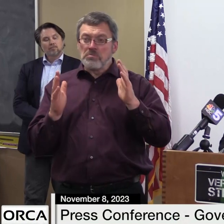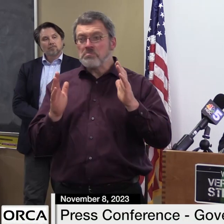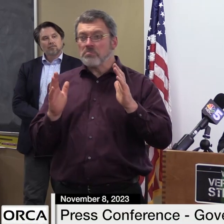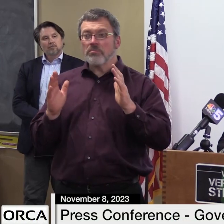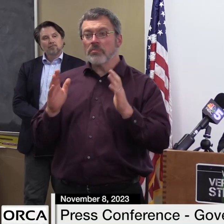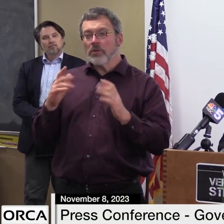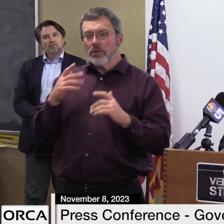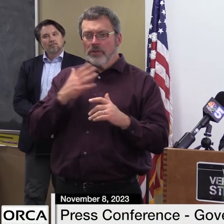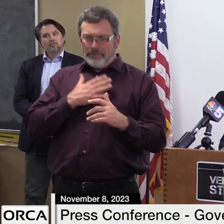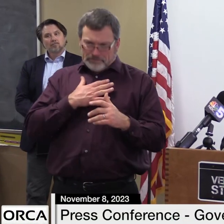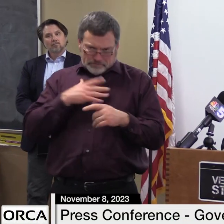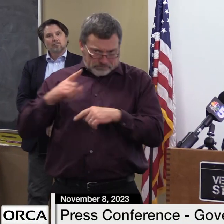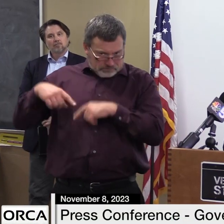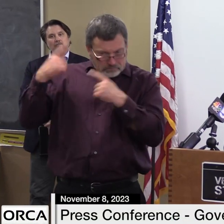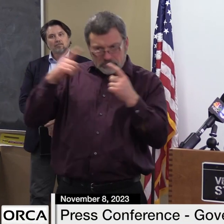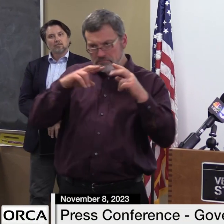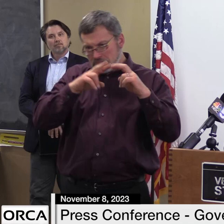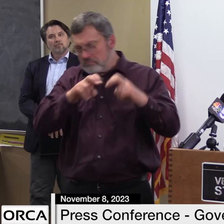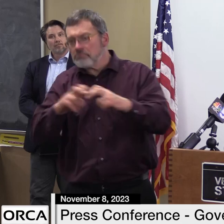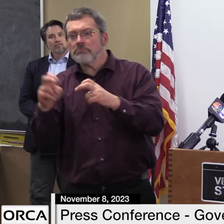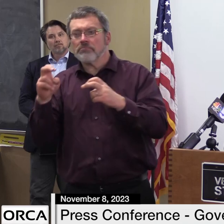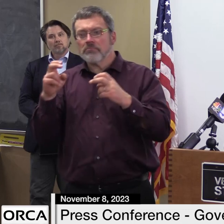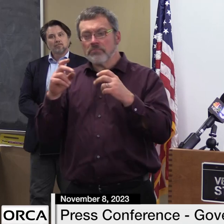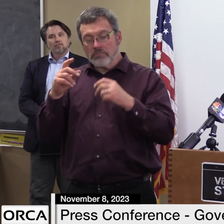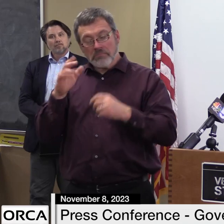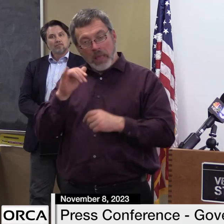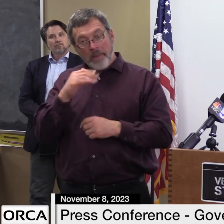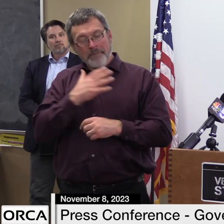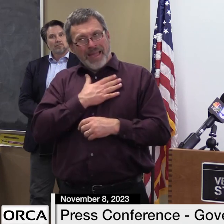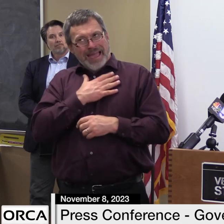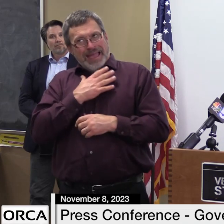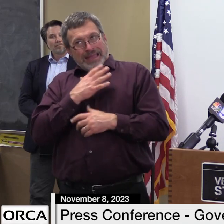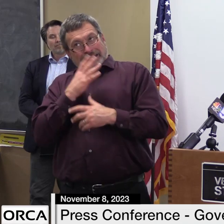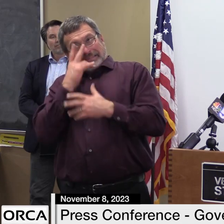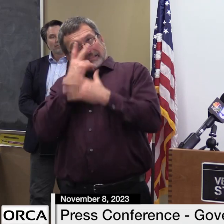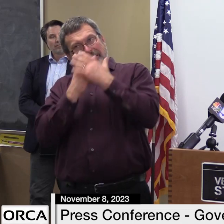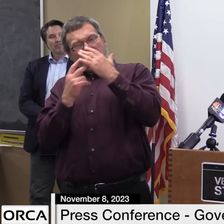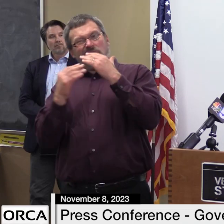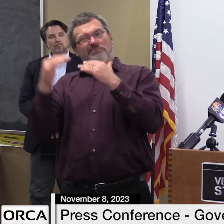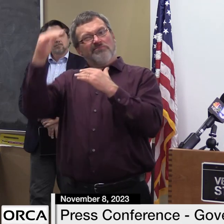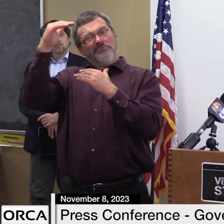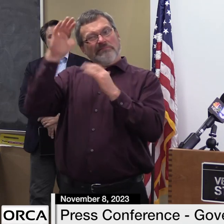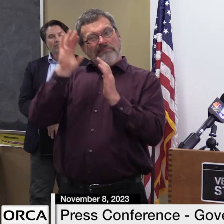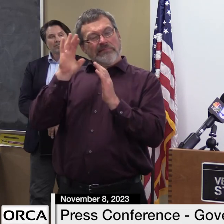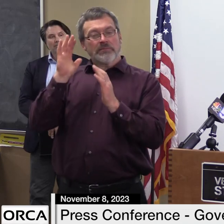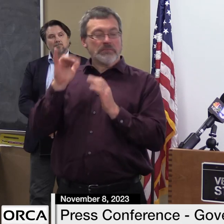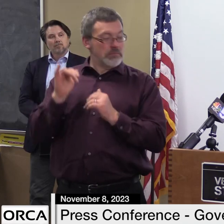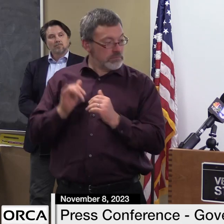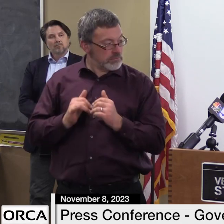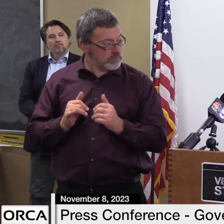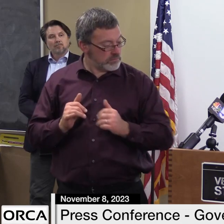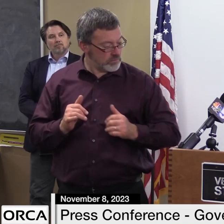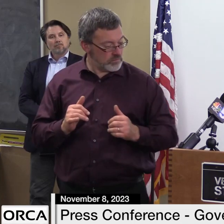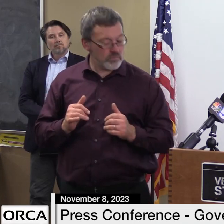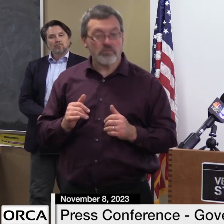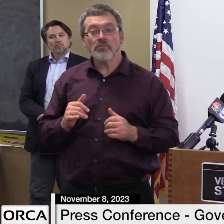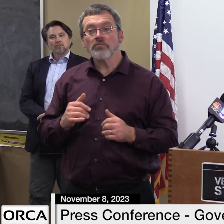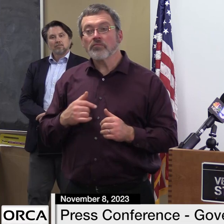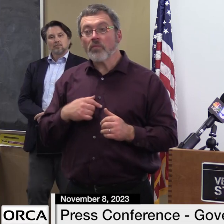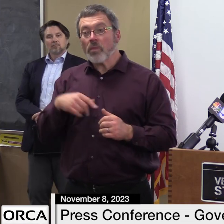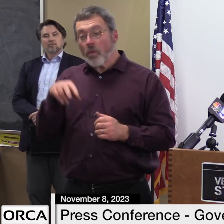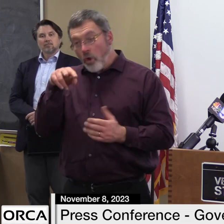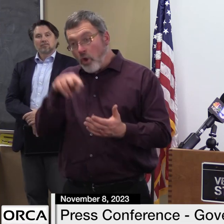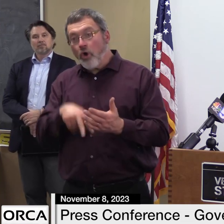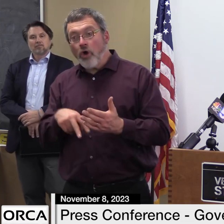ground that these are high estimates, and the U.S. Census Bureau's margin of error reflects that. Still, even with those, you can